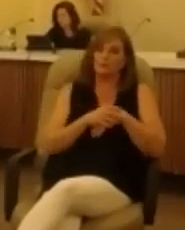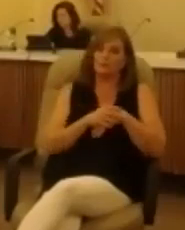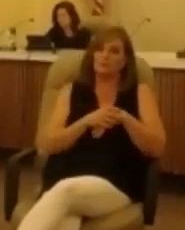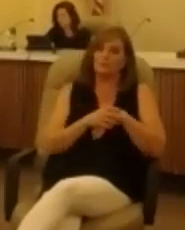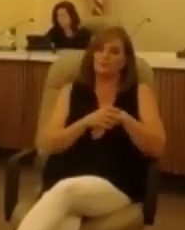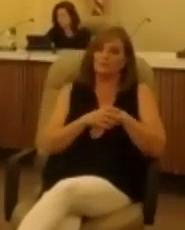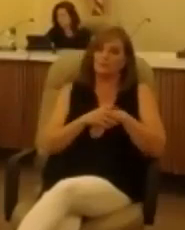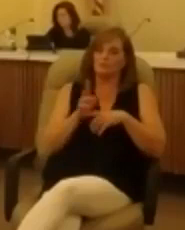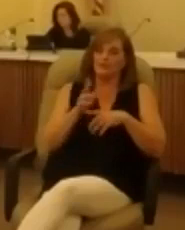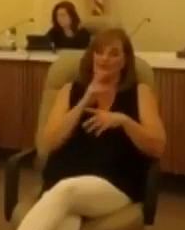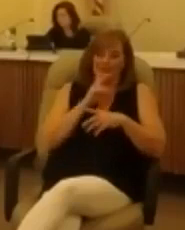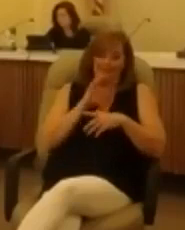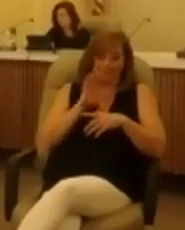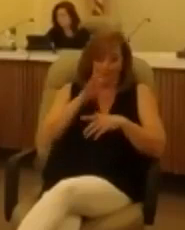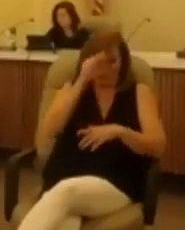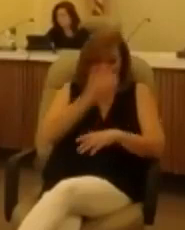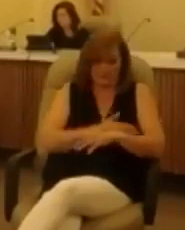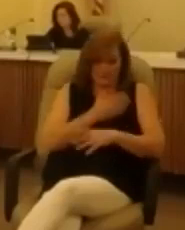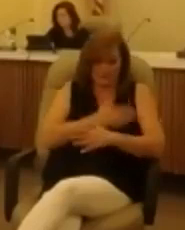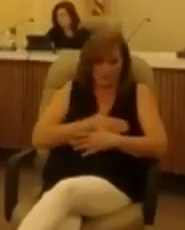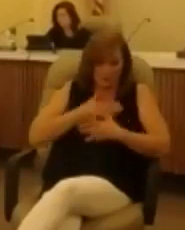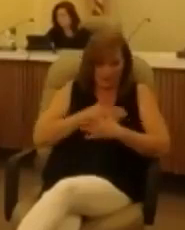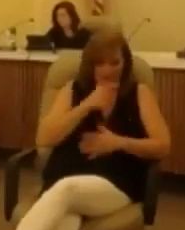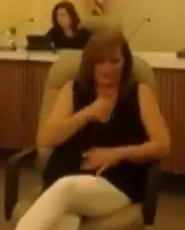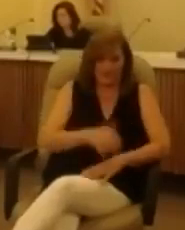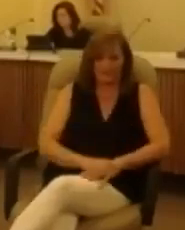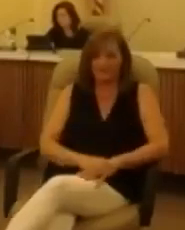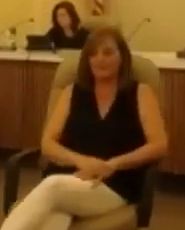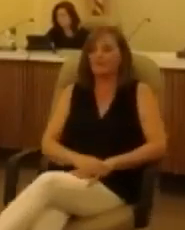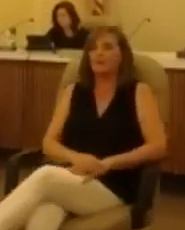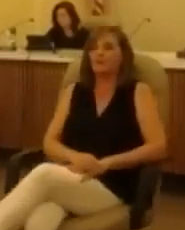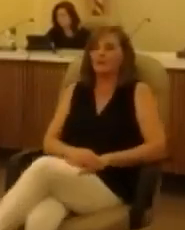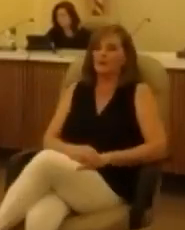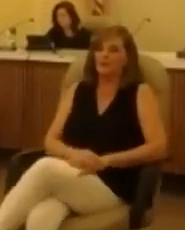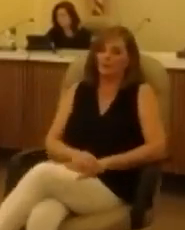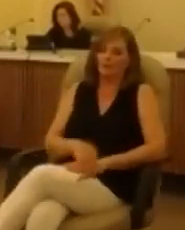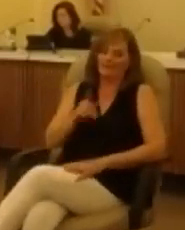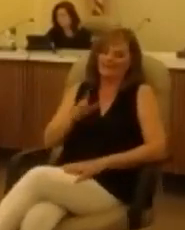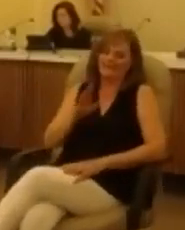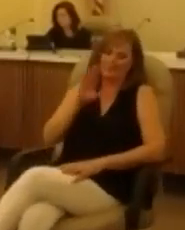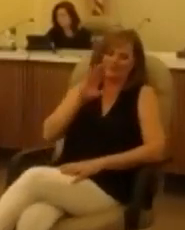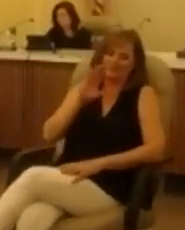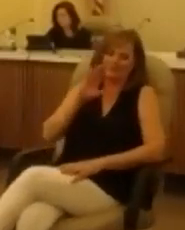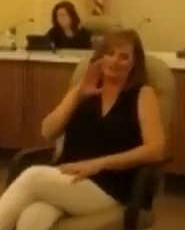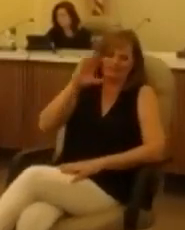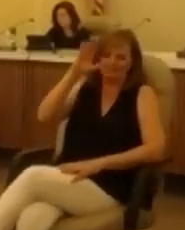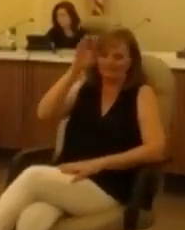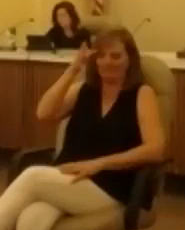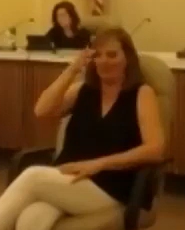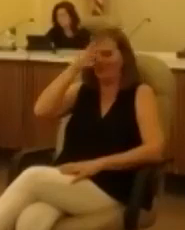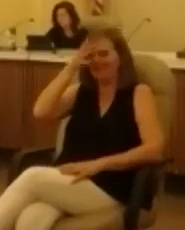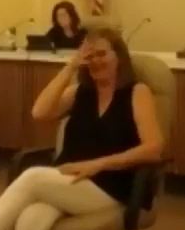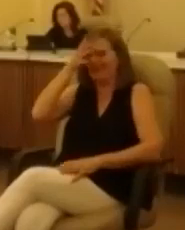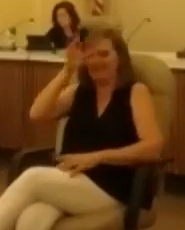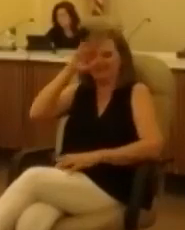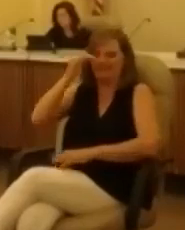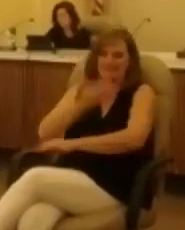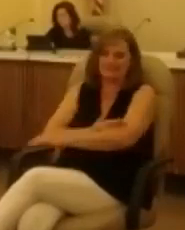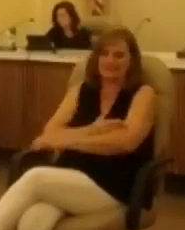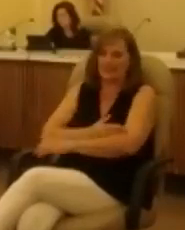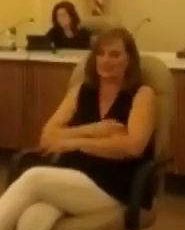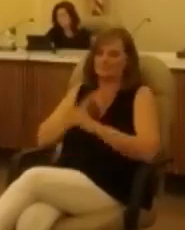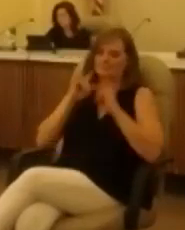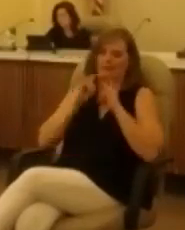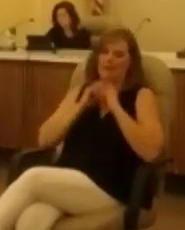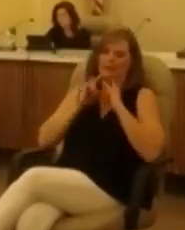Millie? Well, he was on a daddy-son camping trip. Oh, okay. So he's actually going to